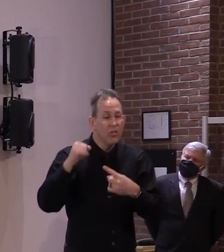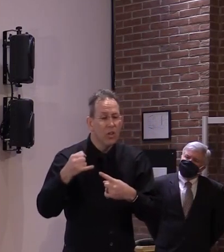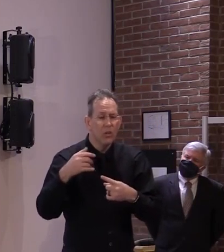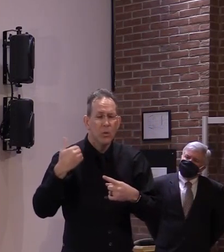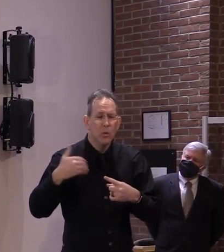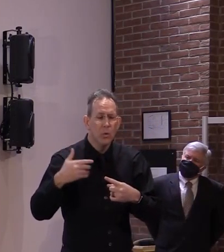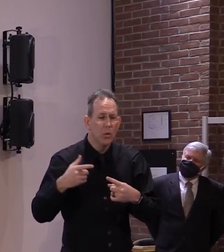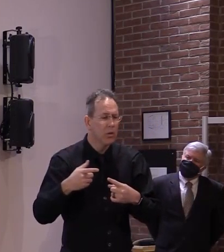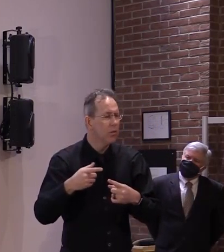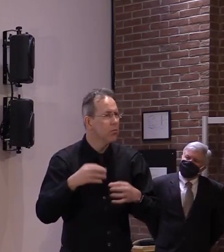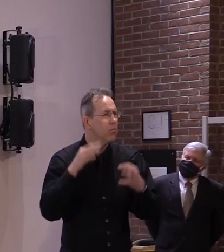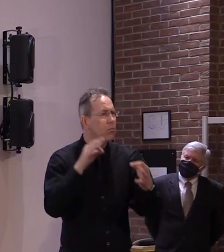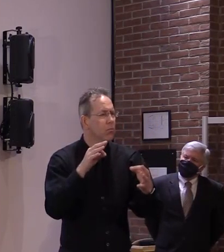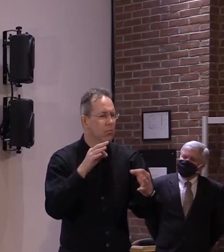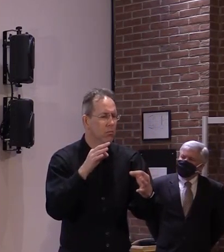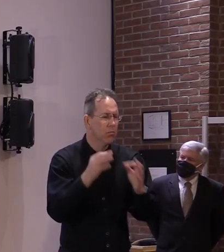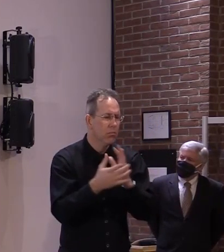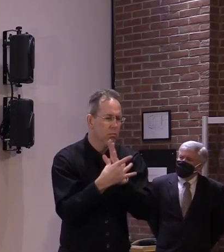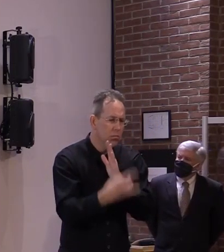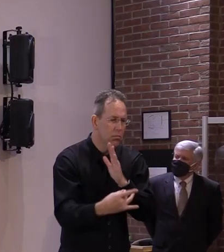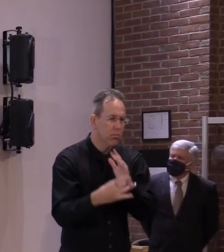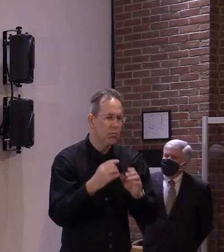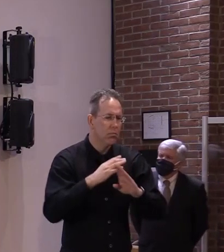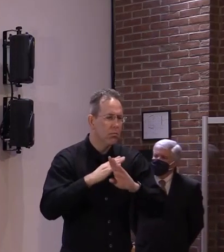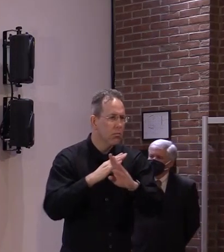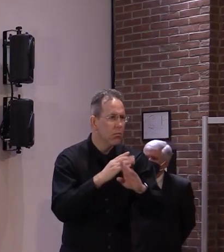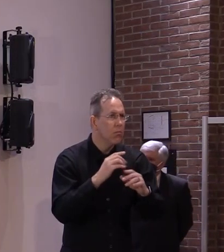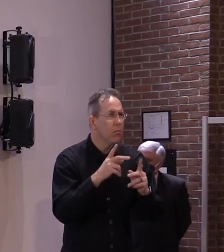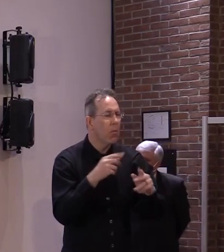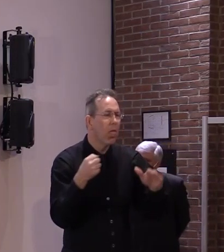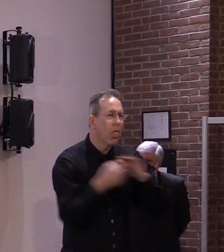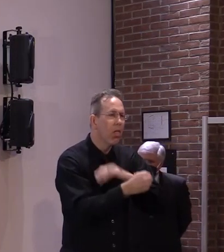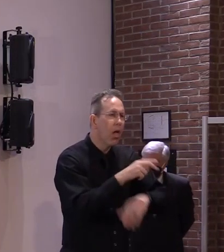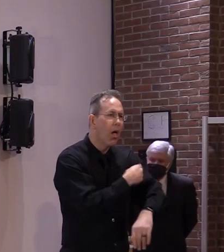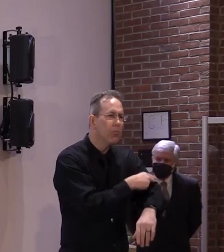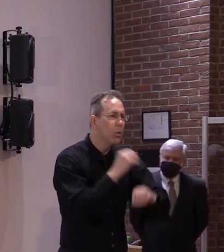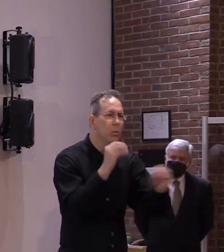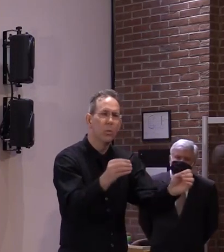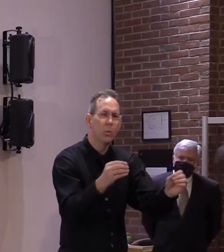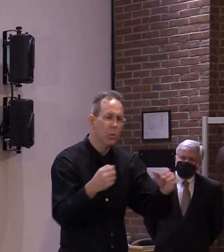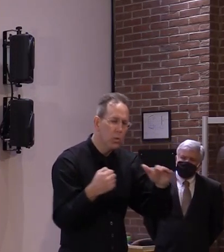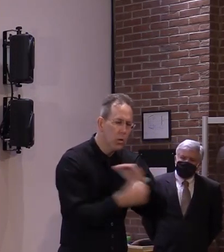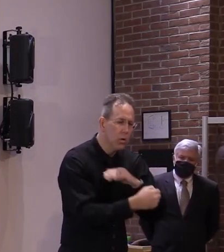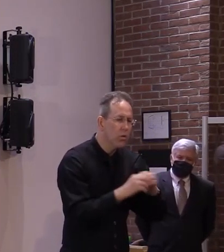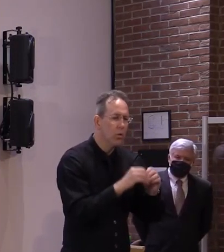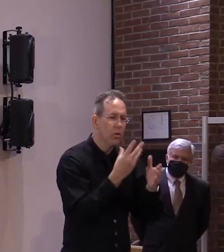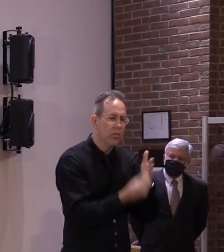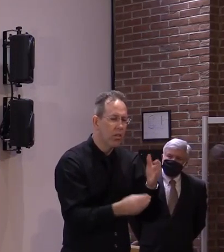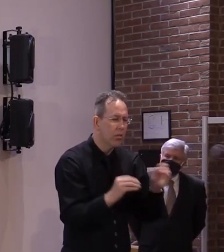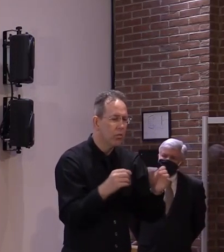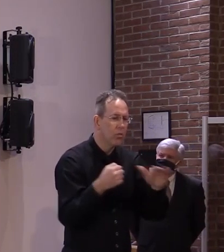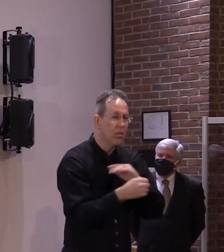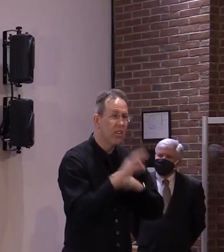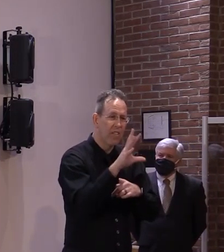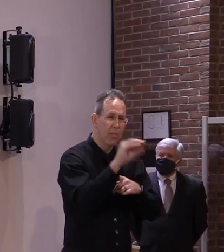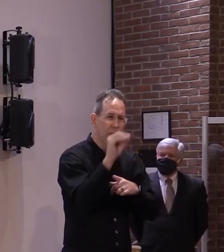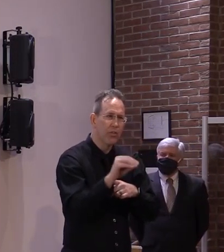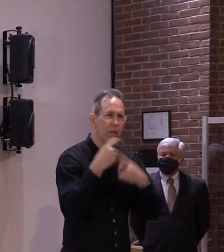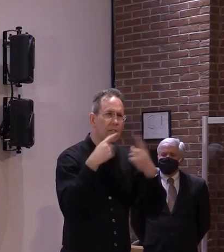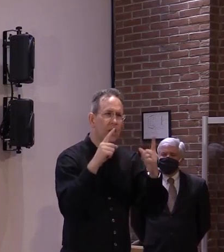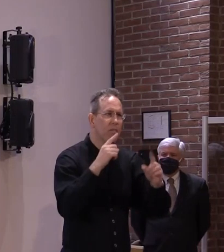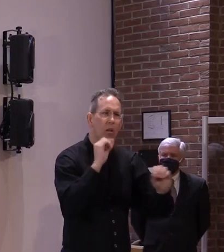from hospitalization or death. So that's a pretty high percentage and much higher than even the flu vaccines